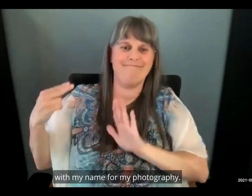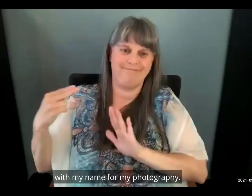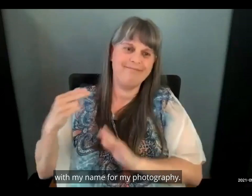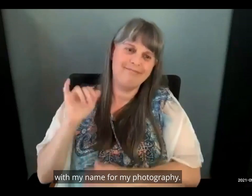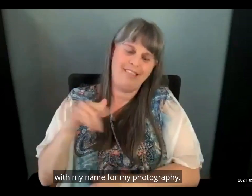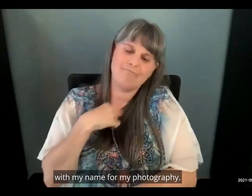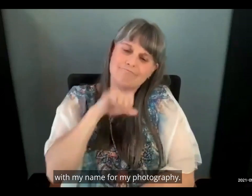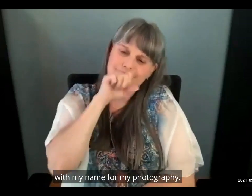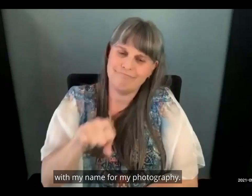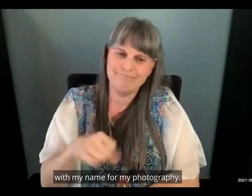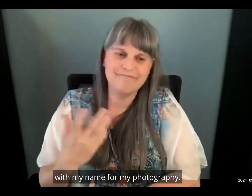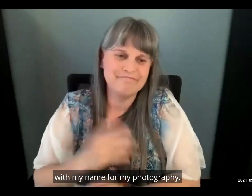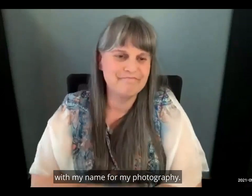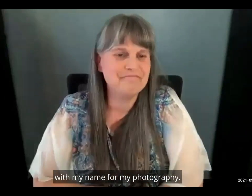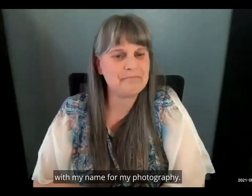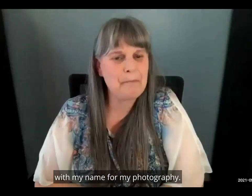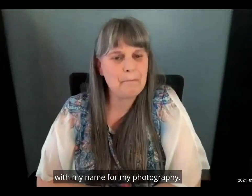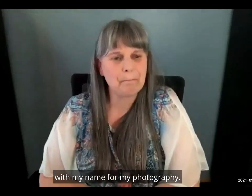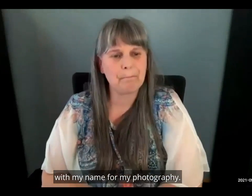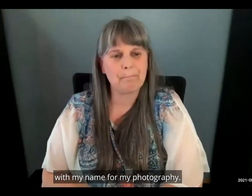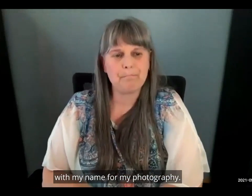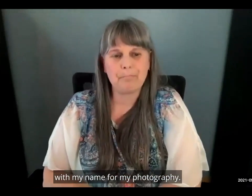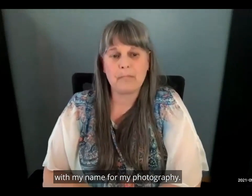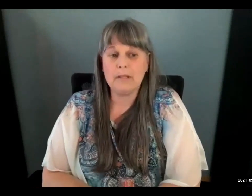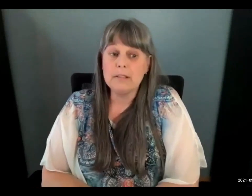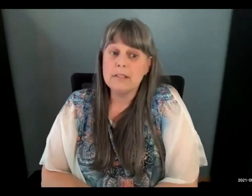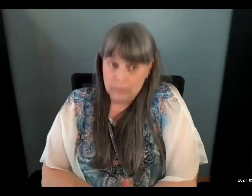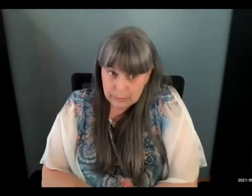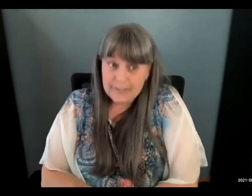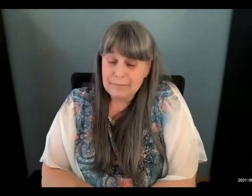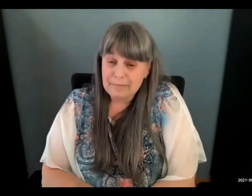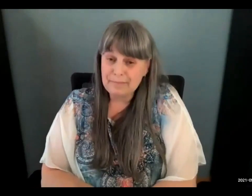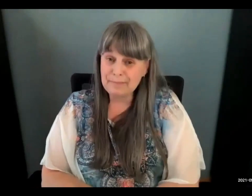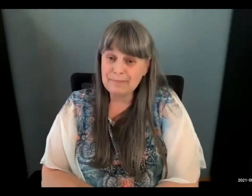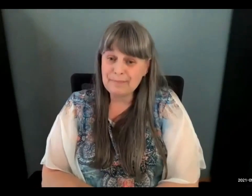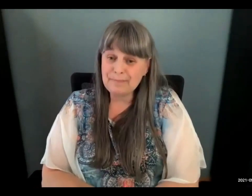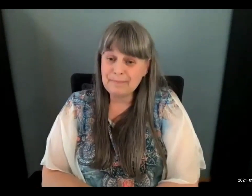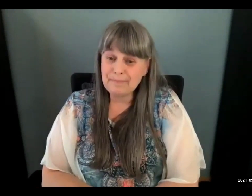up with my name for my photography.